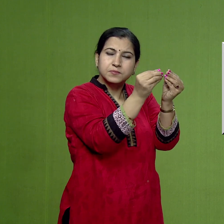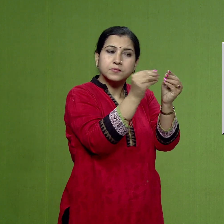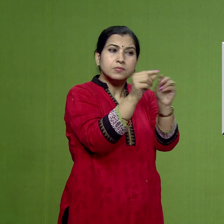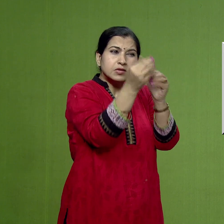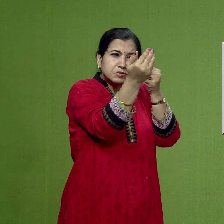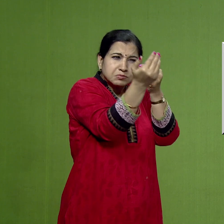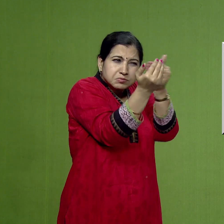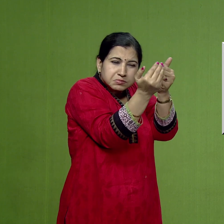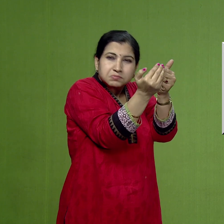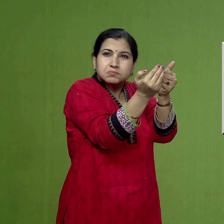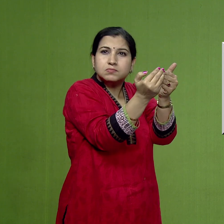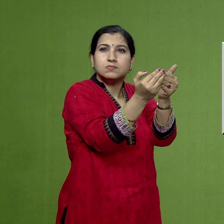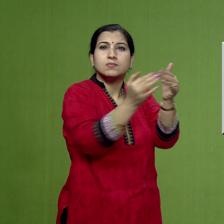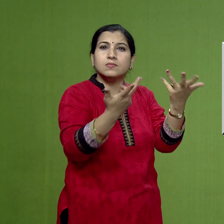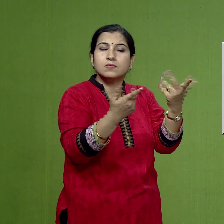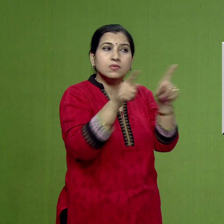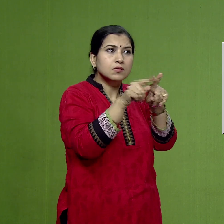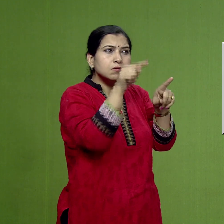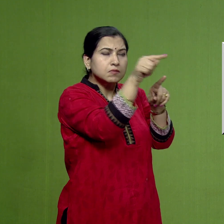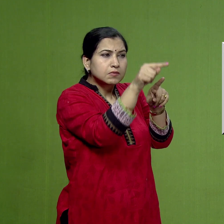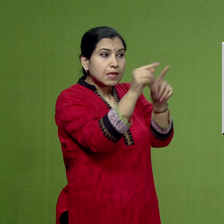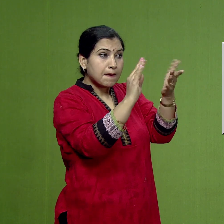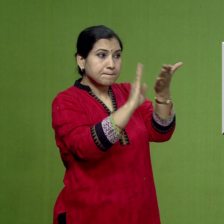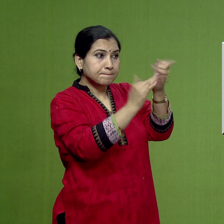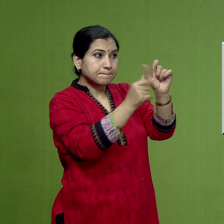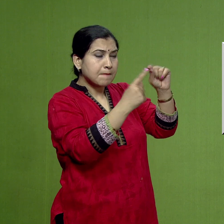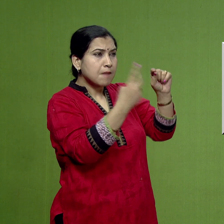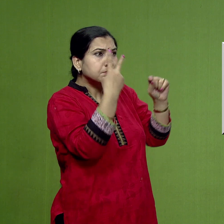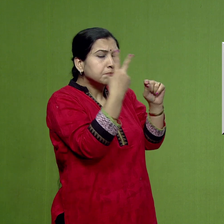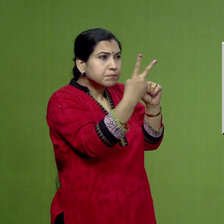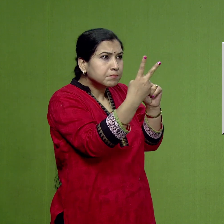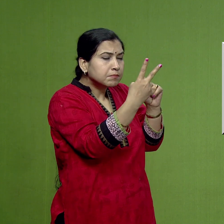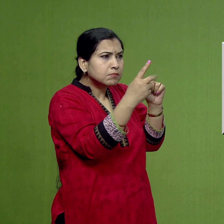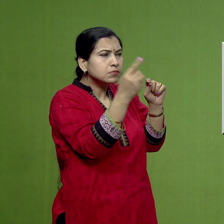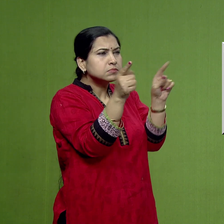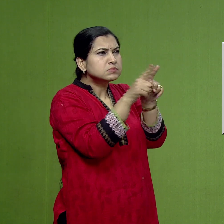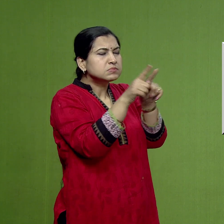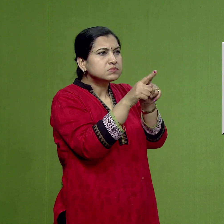So close that those parts in the map look almost painted.